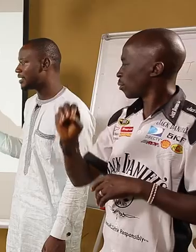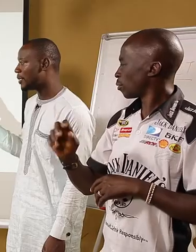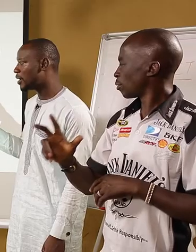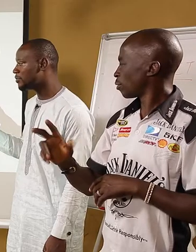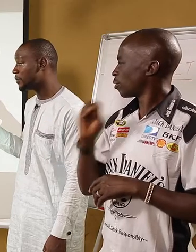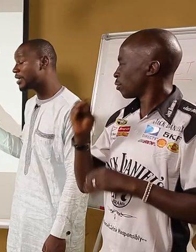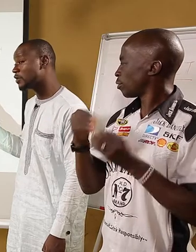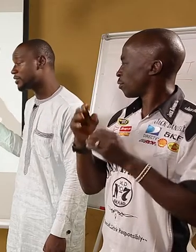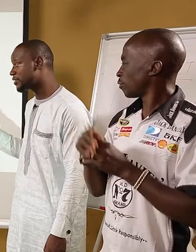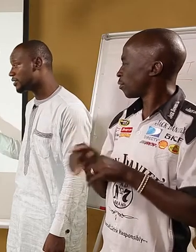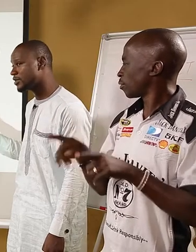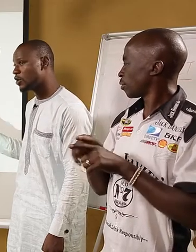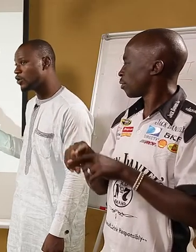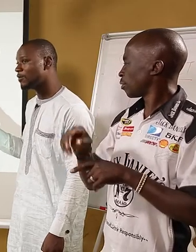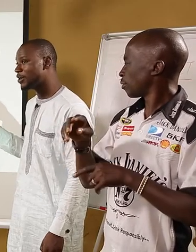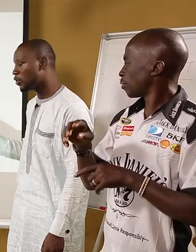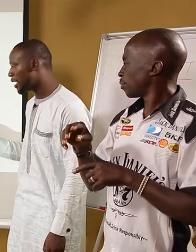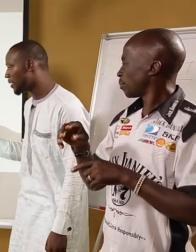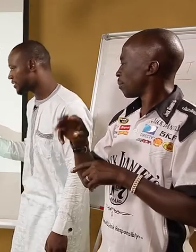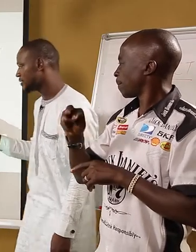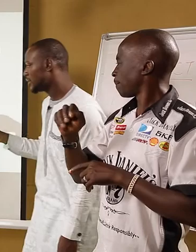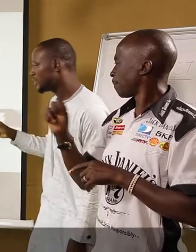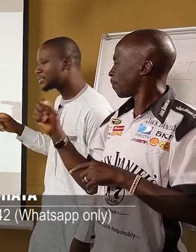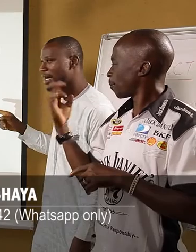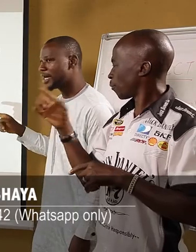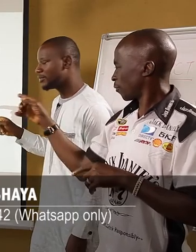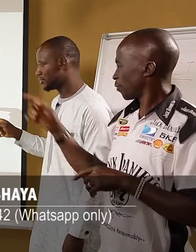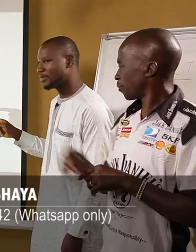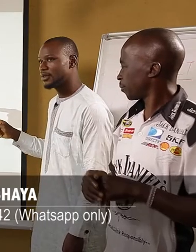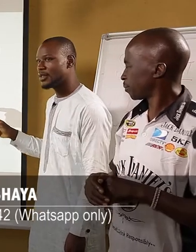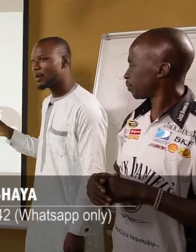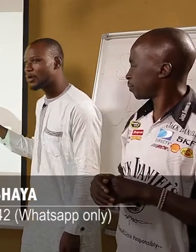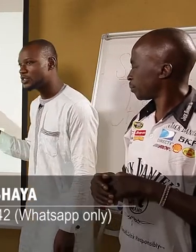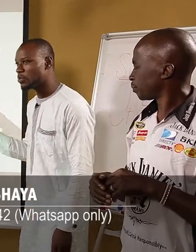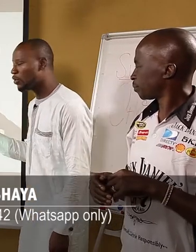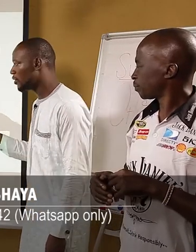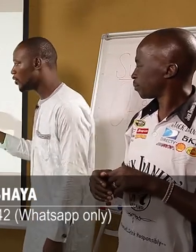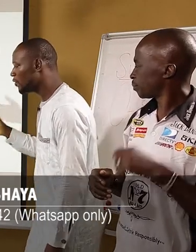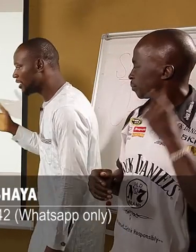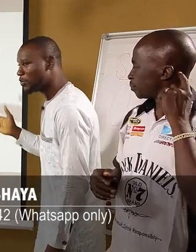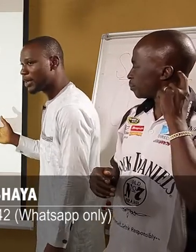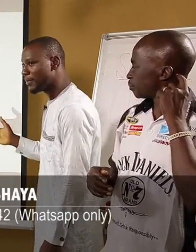given as the mass of the salt all over the molar mass times the